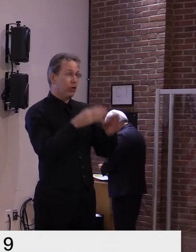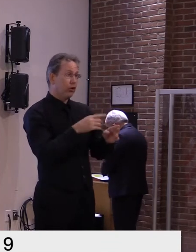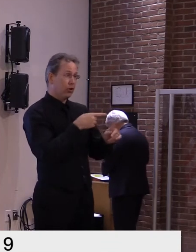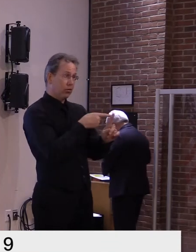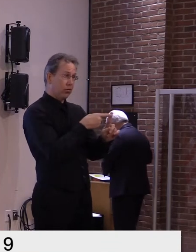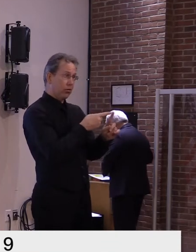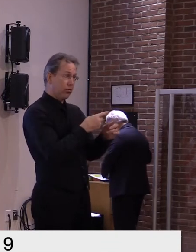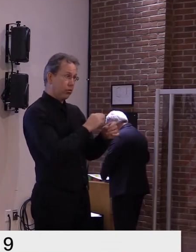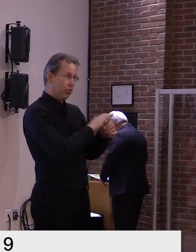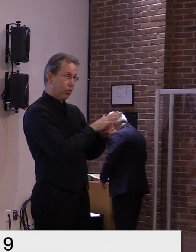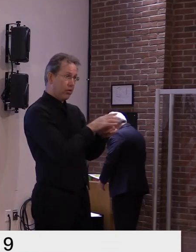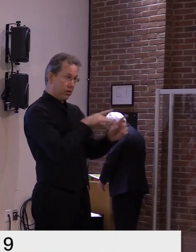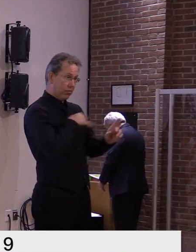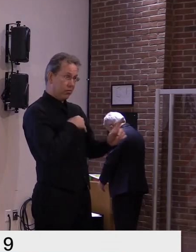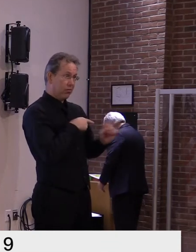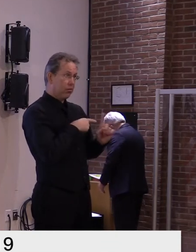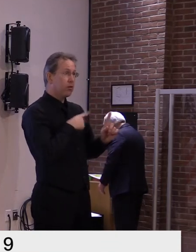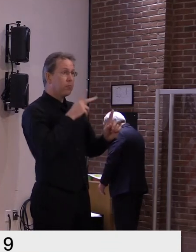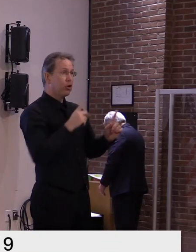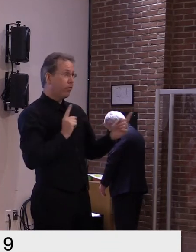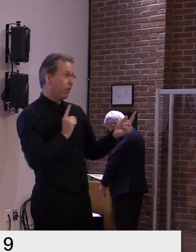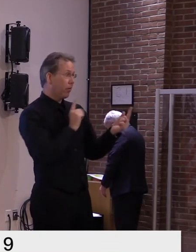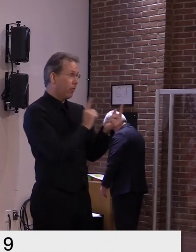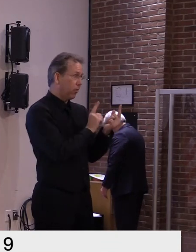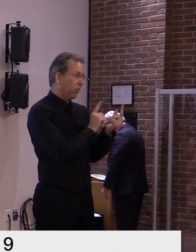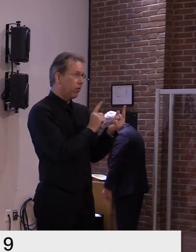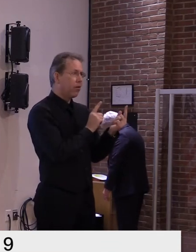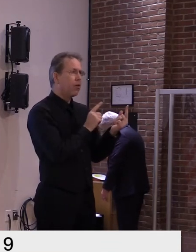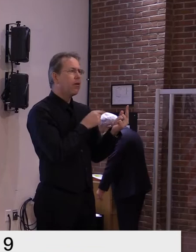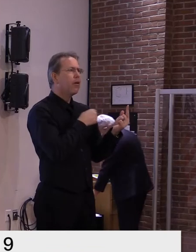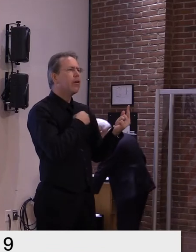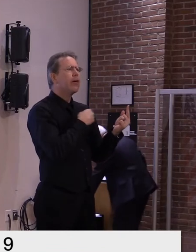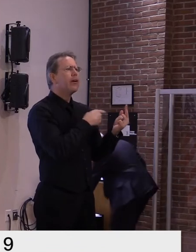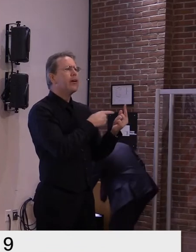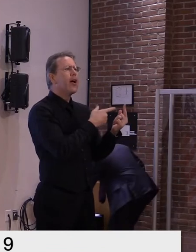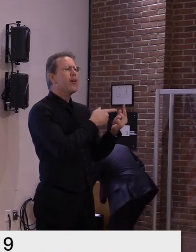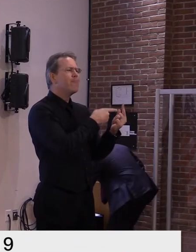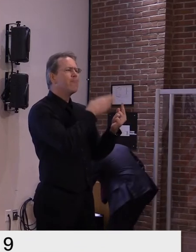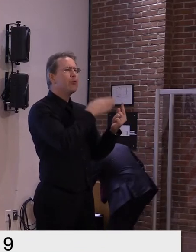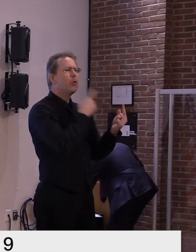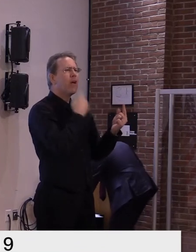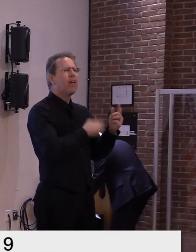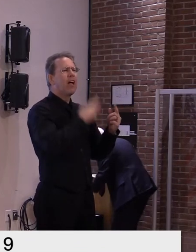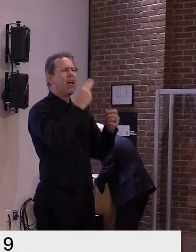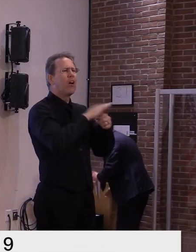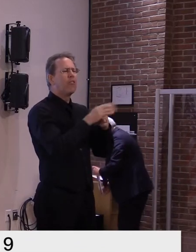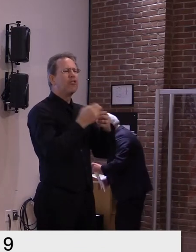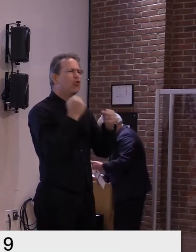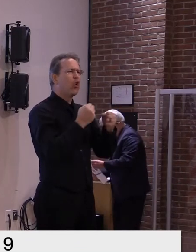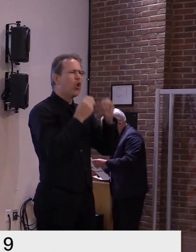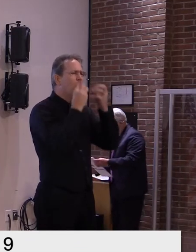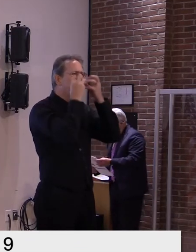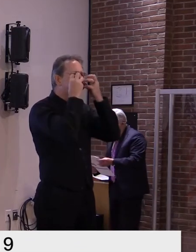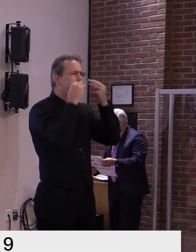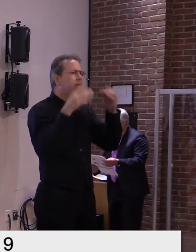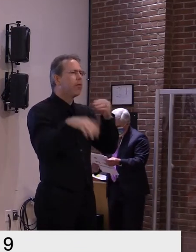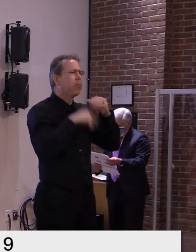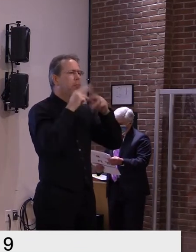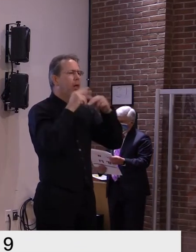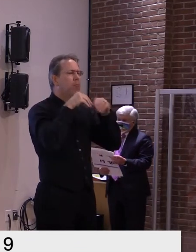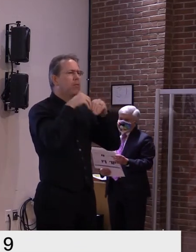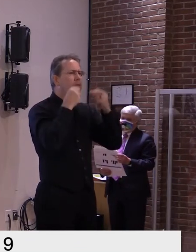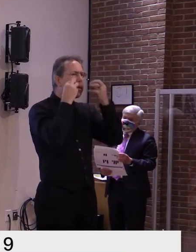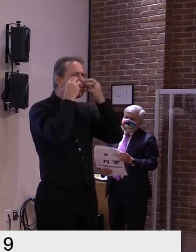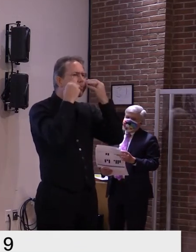a higher load of virus in all those nasal and oral secretions that they're spewing out when